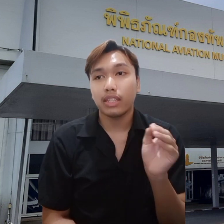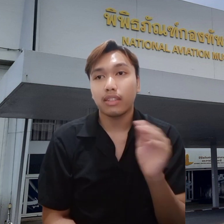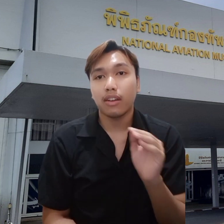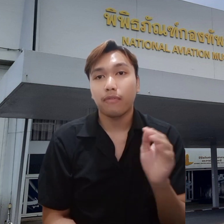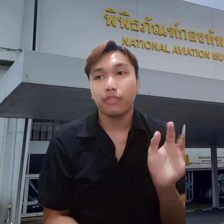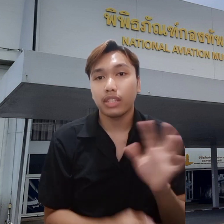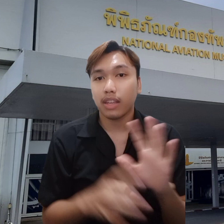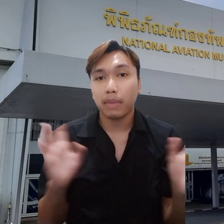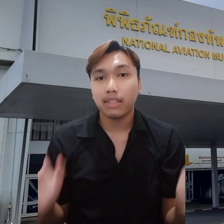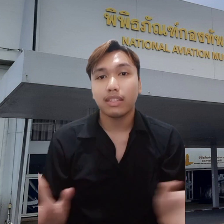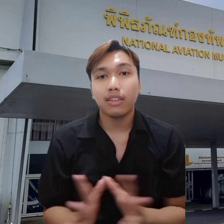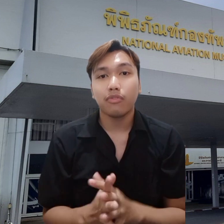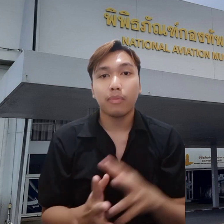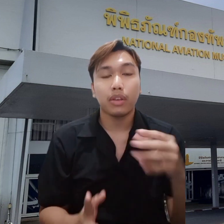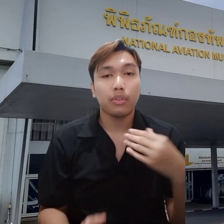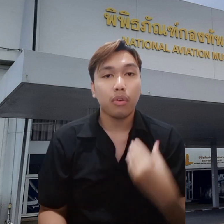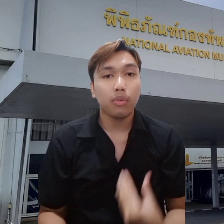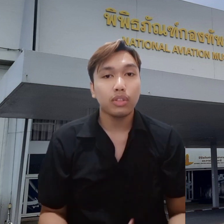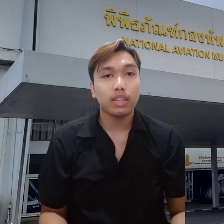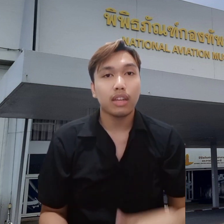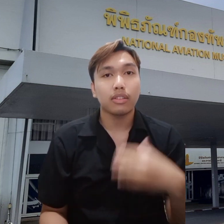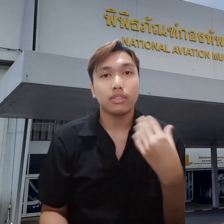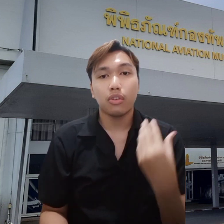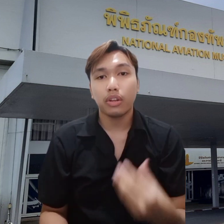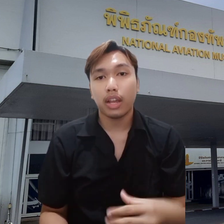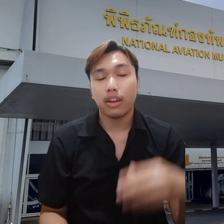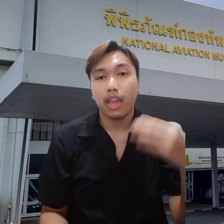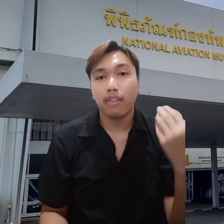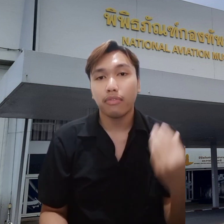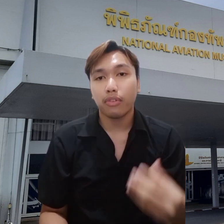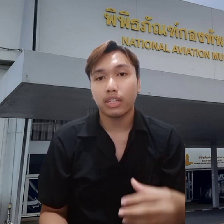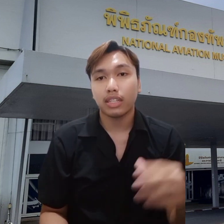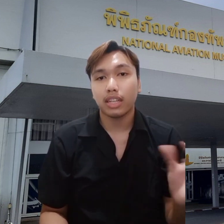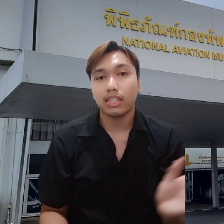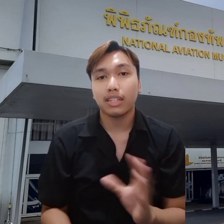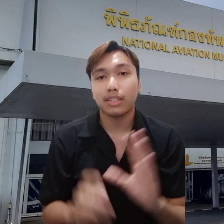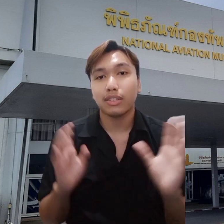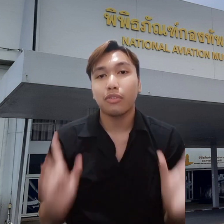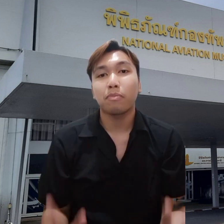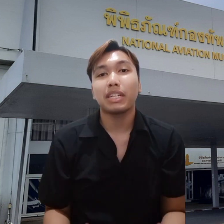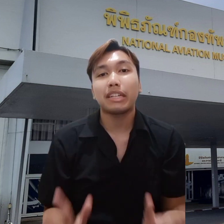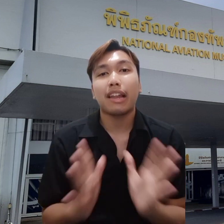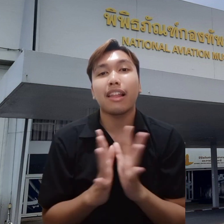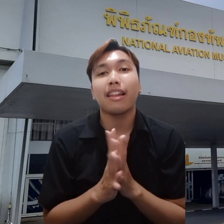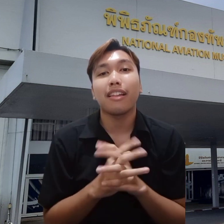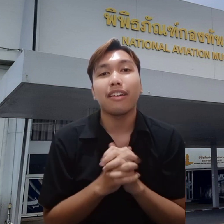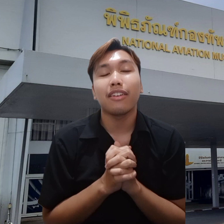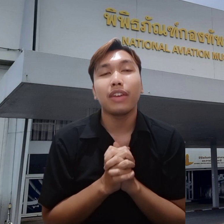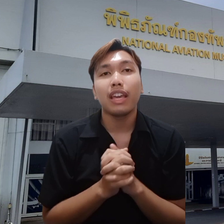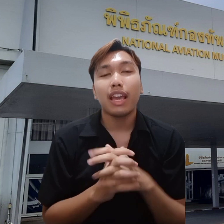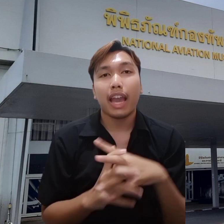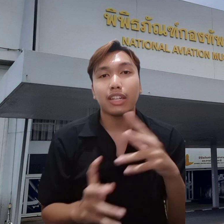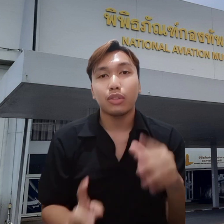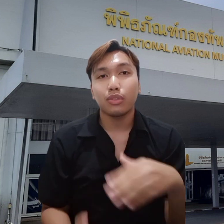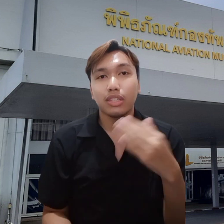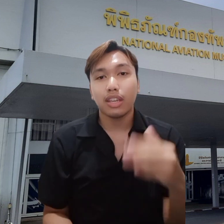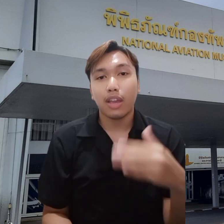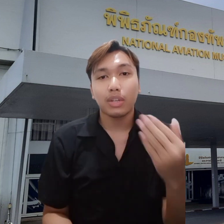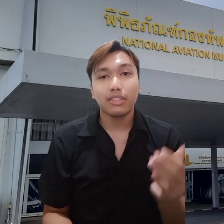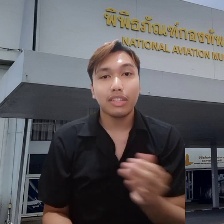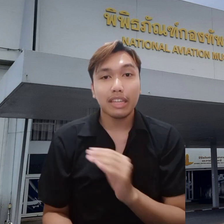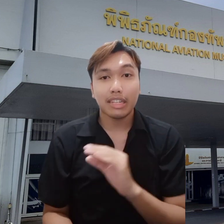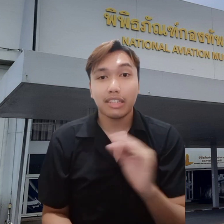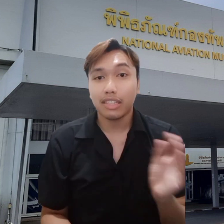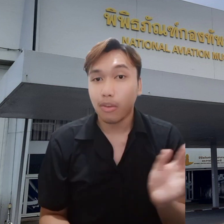read is amazing from the cross and the solar in the airport. I think this is so much I love and the teaching